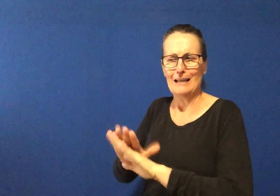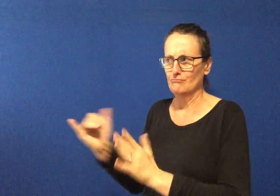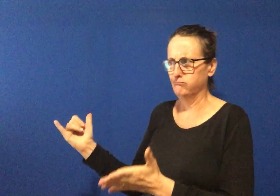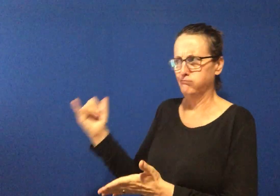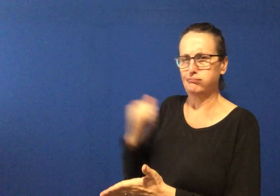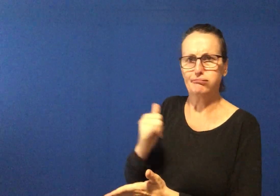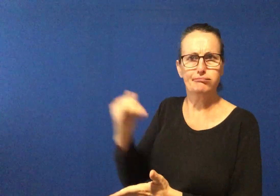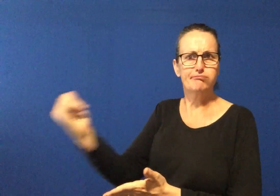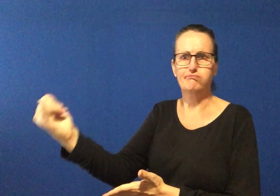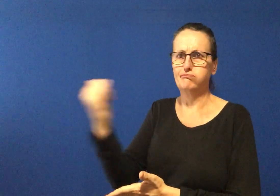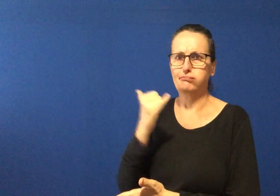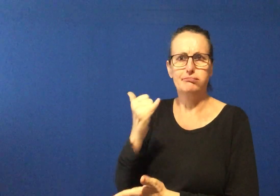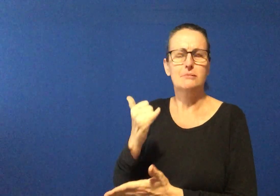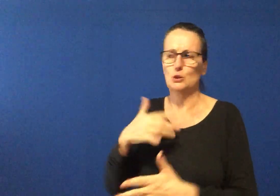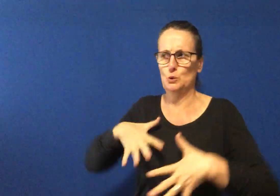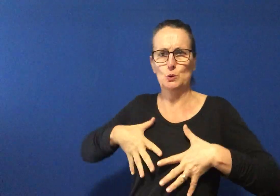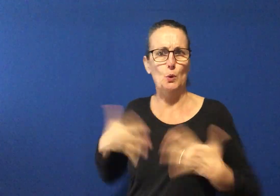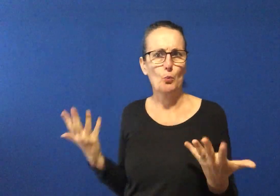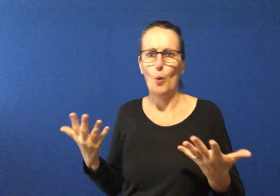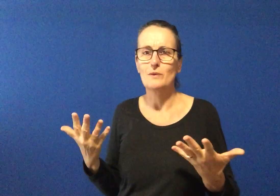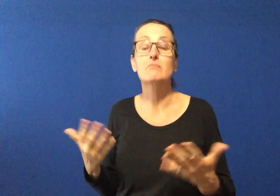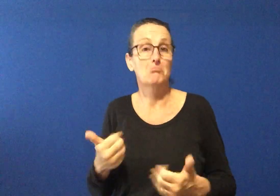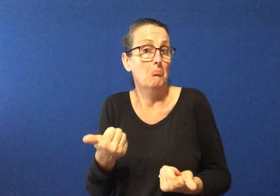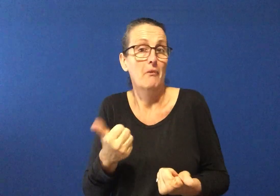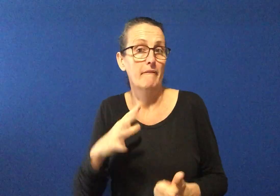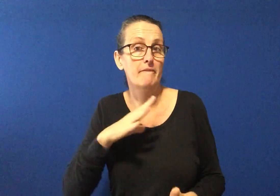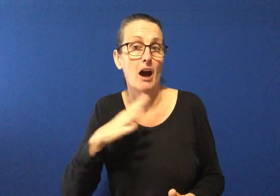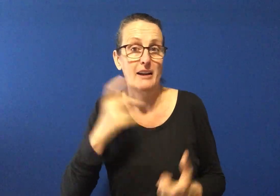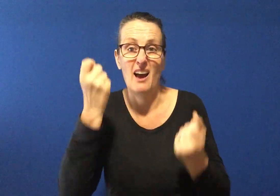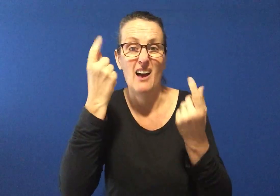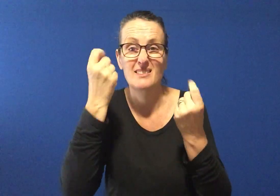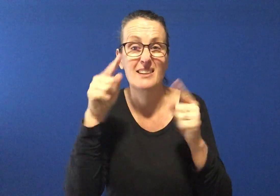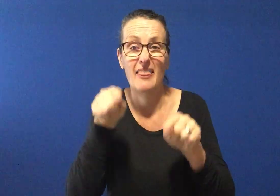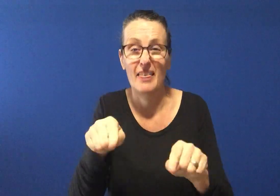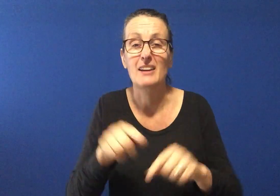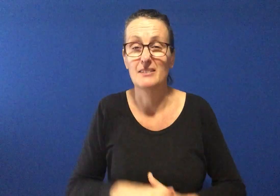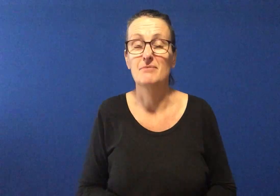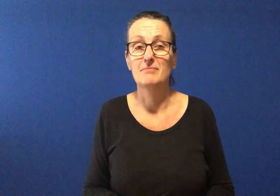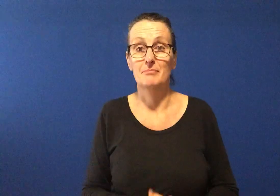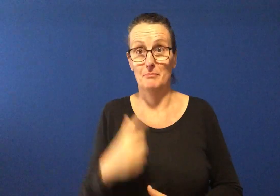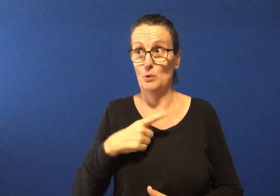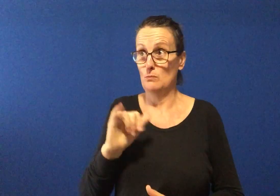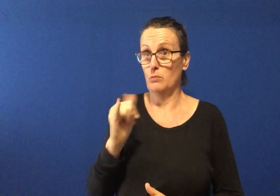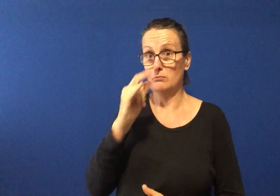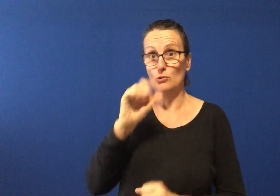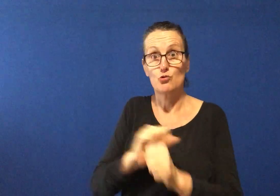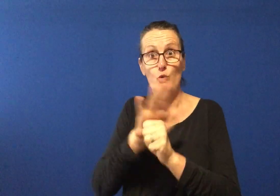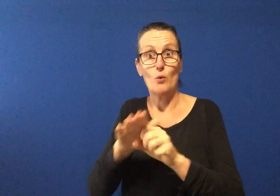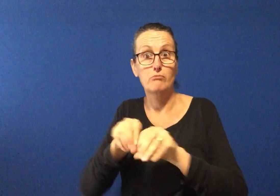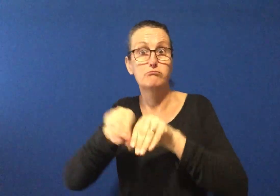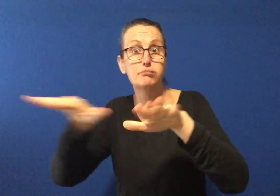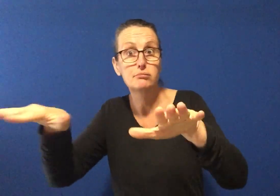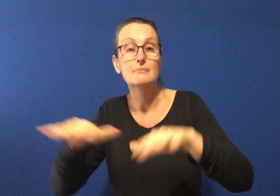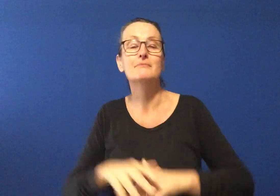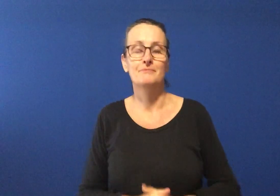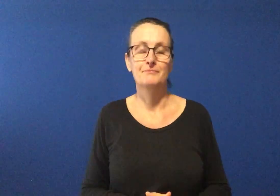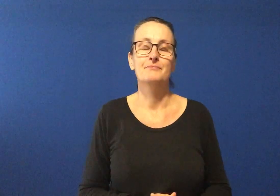arriving at Coolangatta or Noosa from potentially infected areas while I'm trying to deal with a local outbreak.